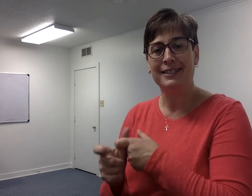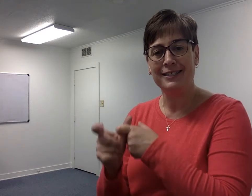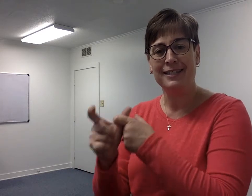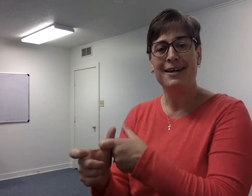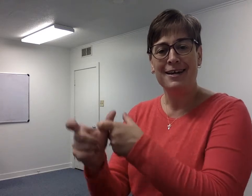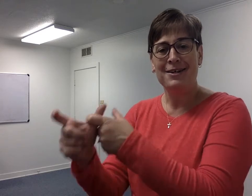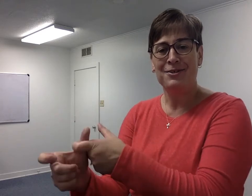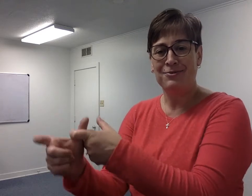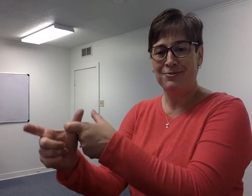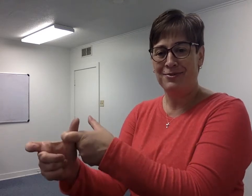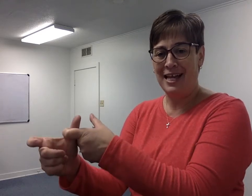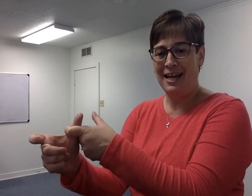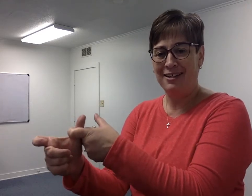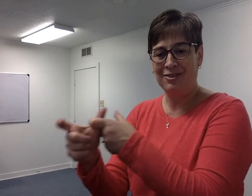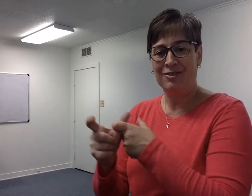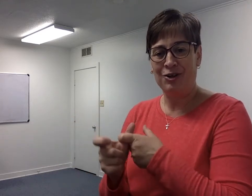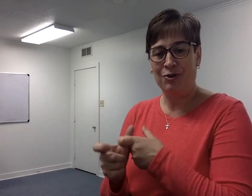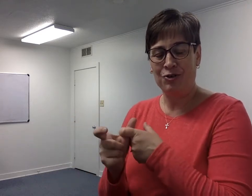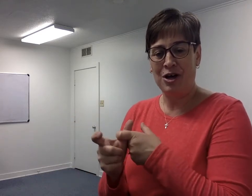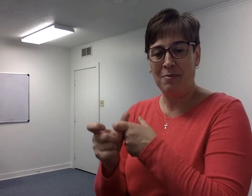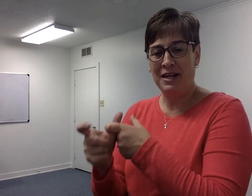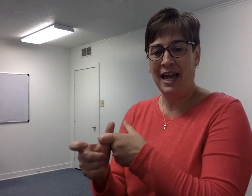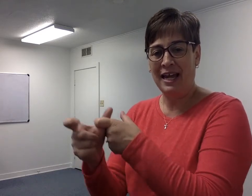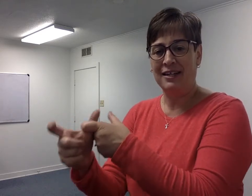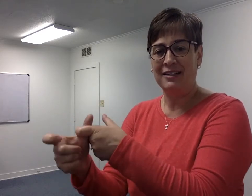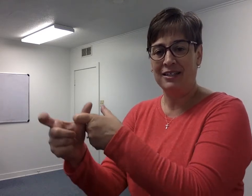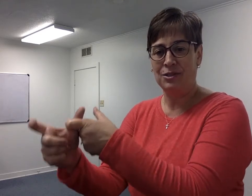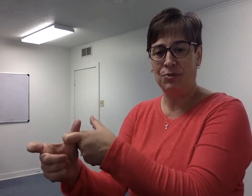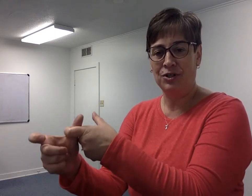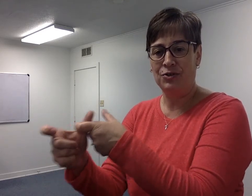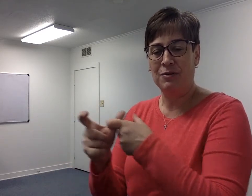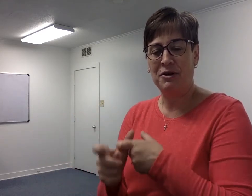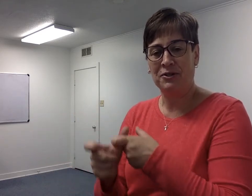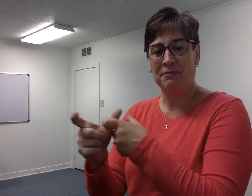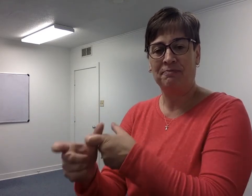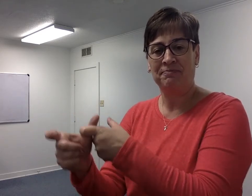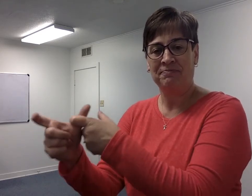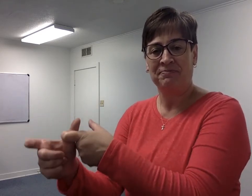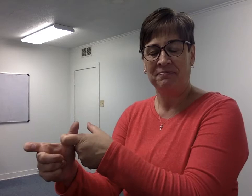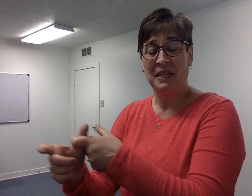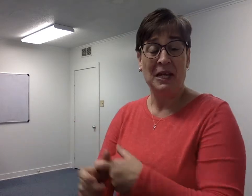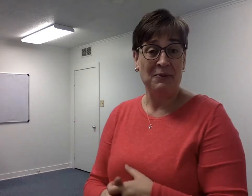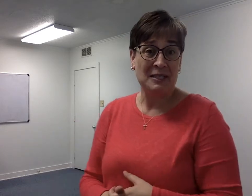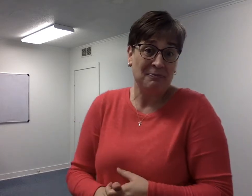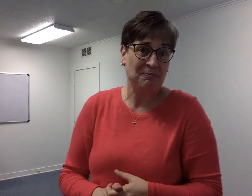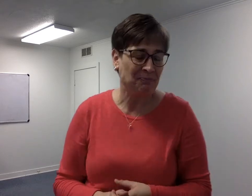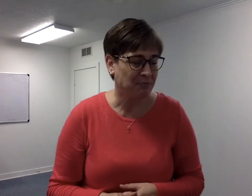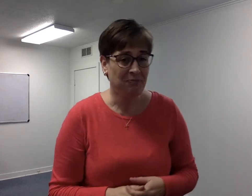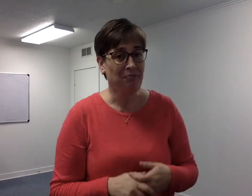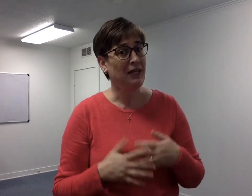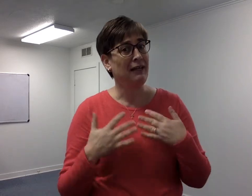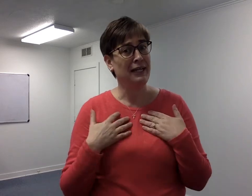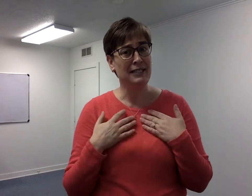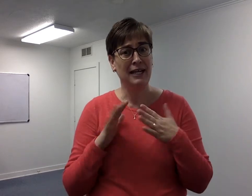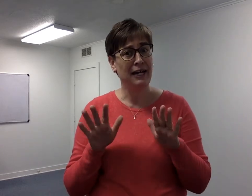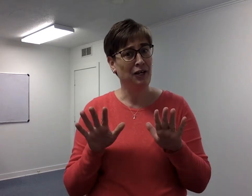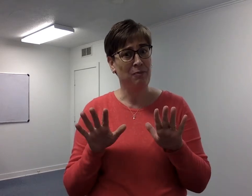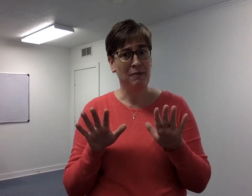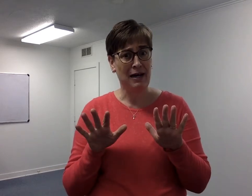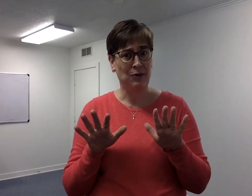is that, you know, your dominant hand is the one doing the motion. Anyways, like I said, I could be backwards.